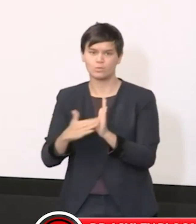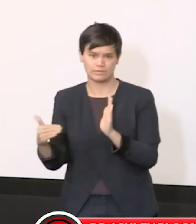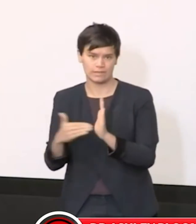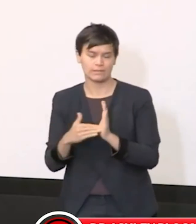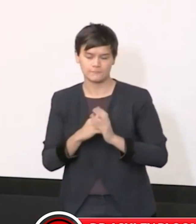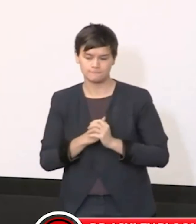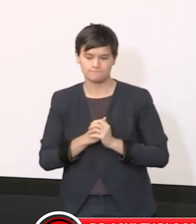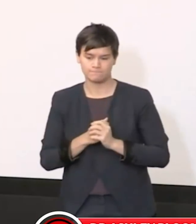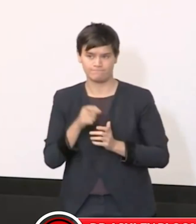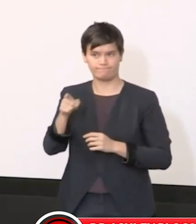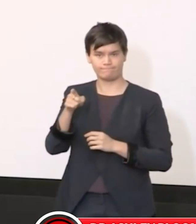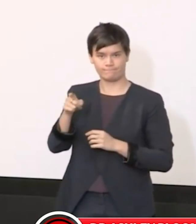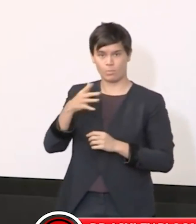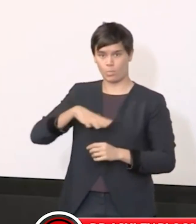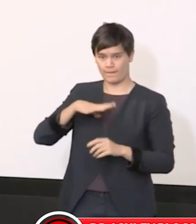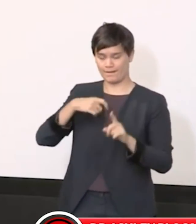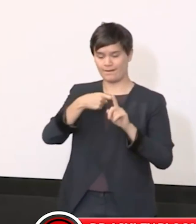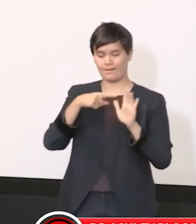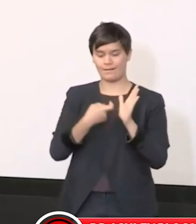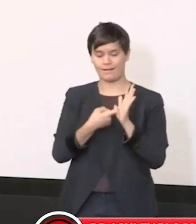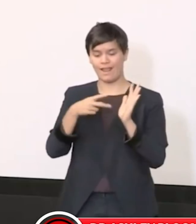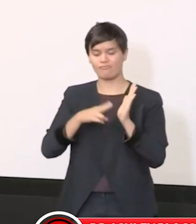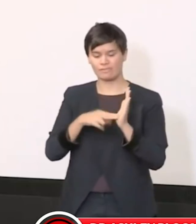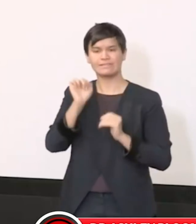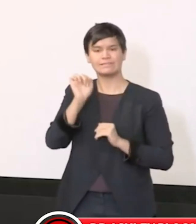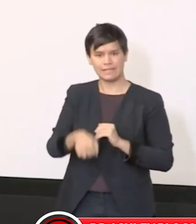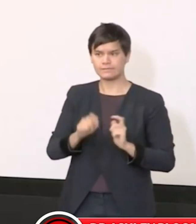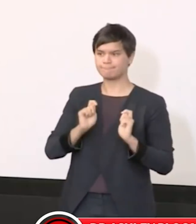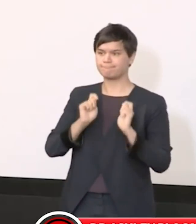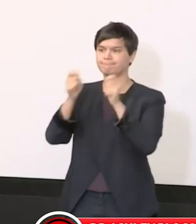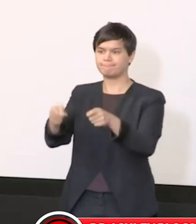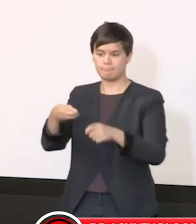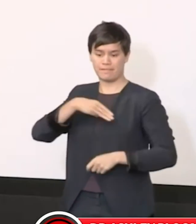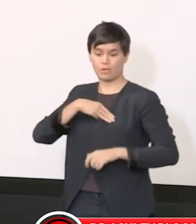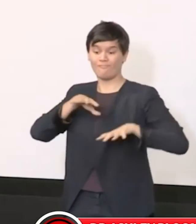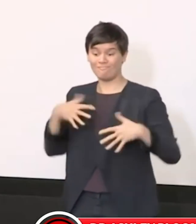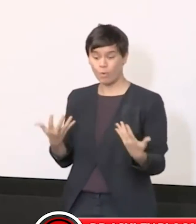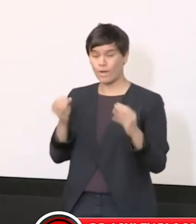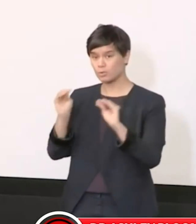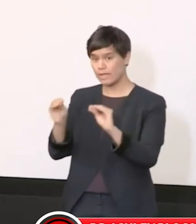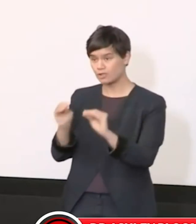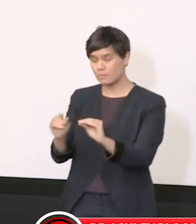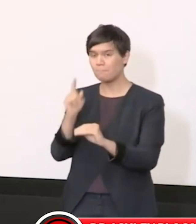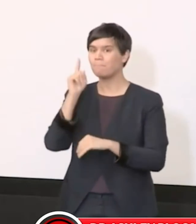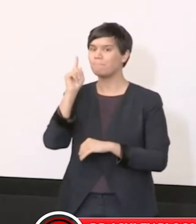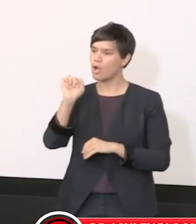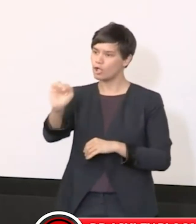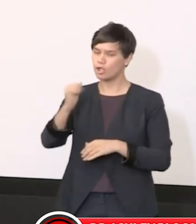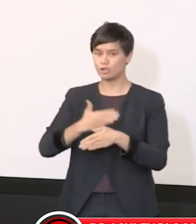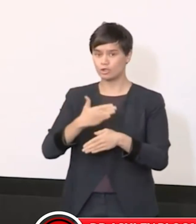Karen's honour was bestowed for services to education in the state, she also spent 10